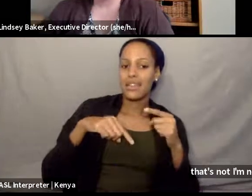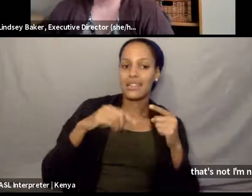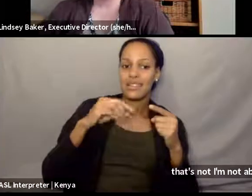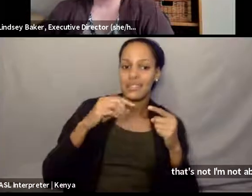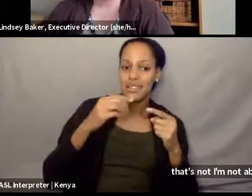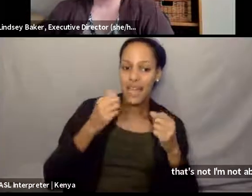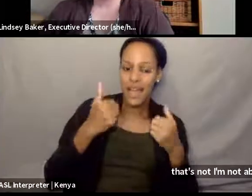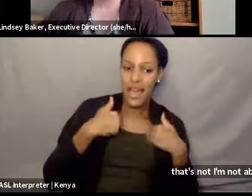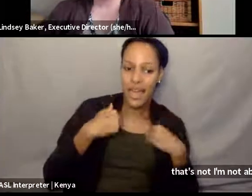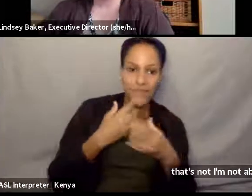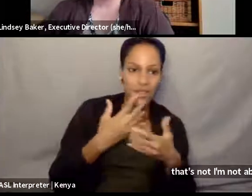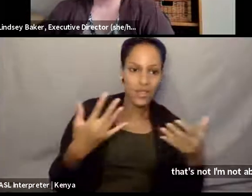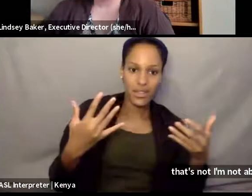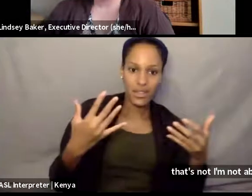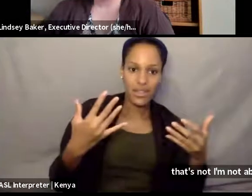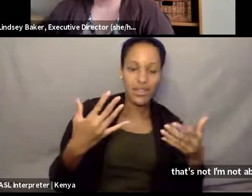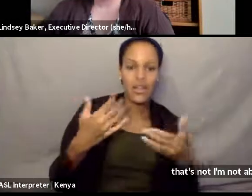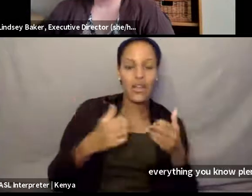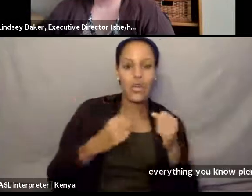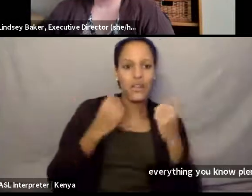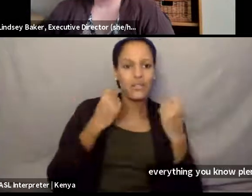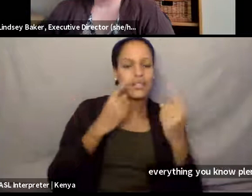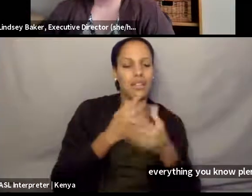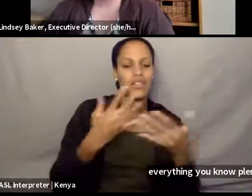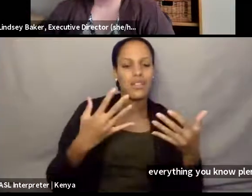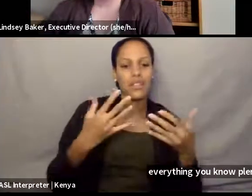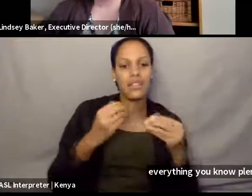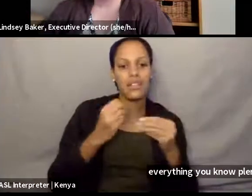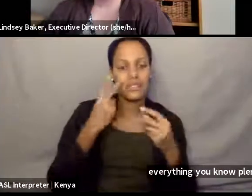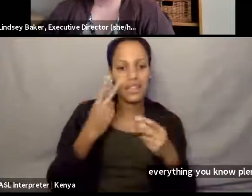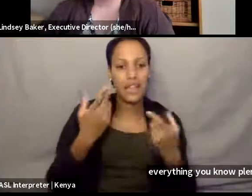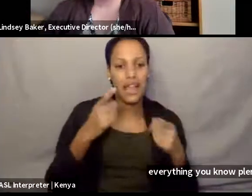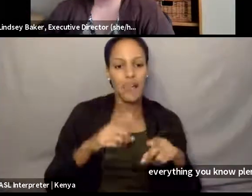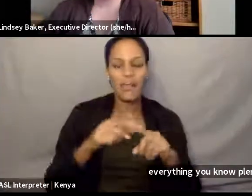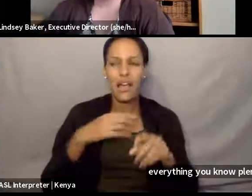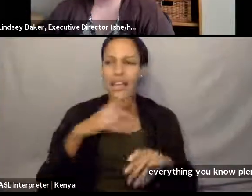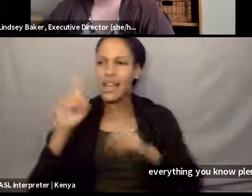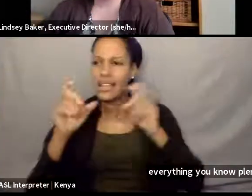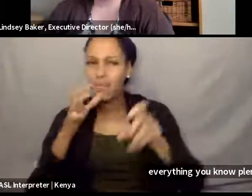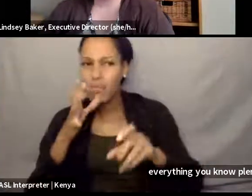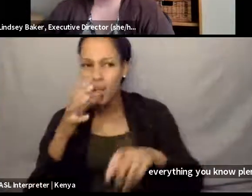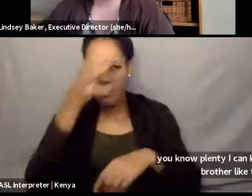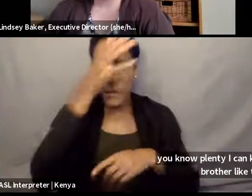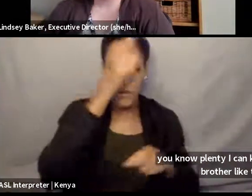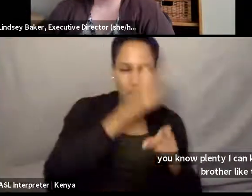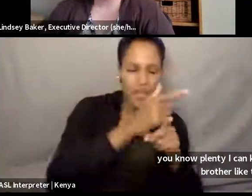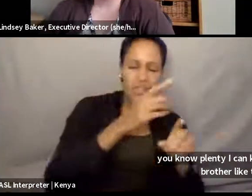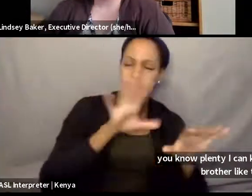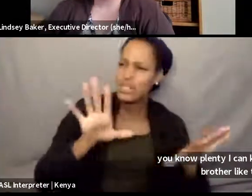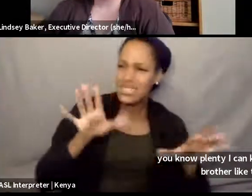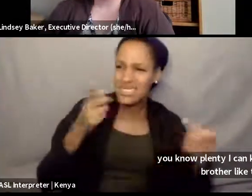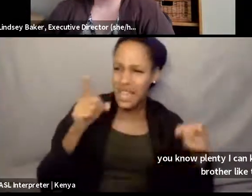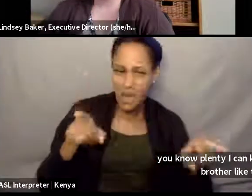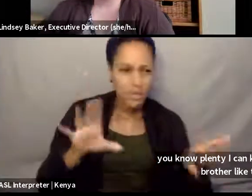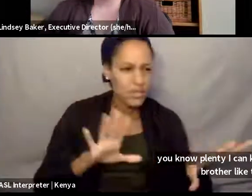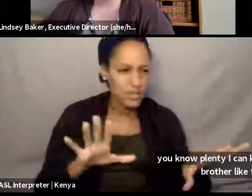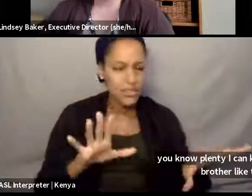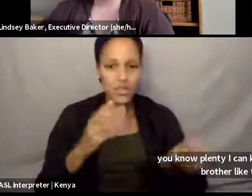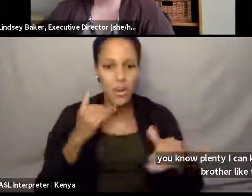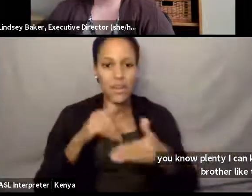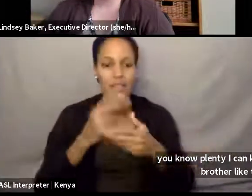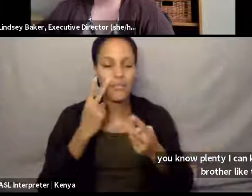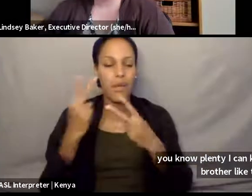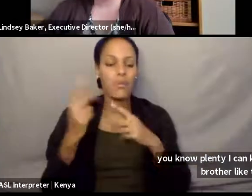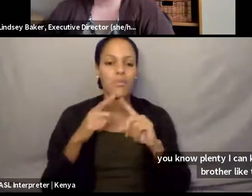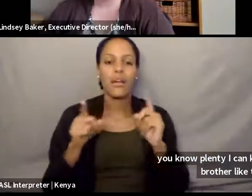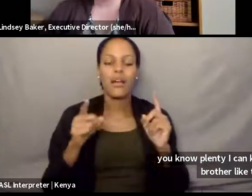know, plenty I can kind of be like, to my mom, my brother, like that happened like this, blah, blah, blah. But some of it, it's,